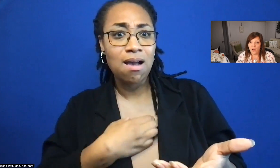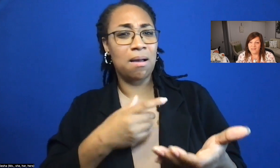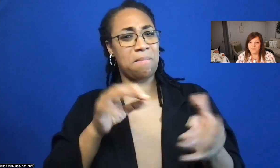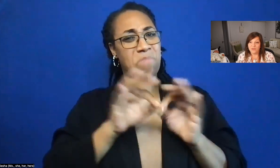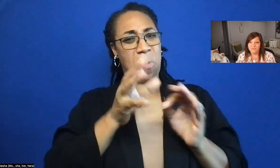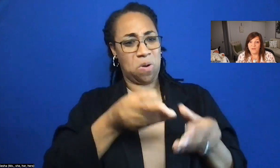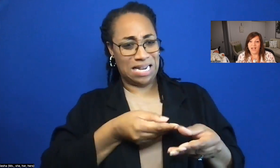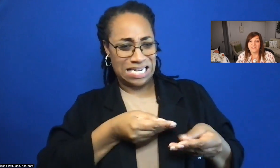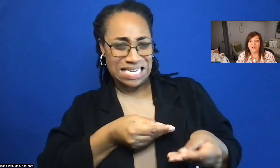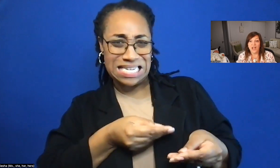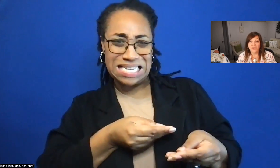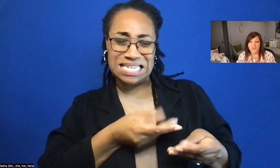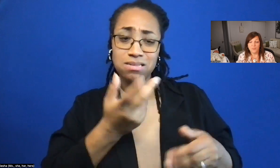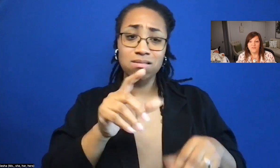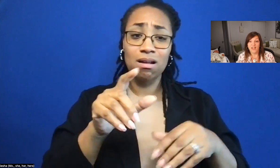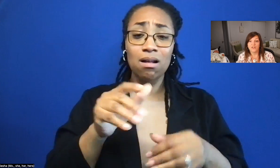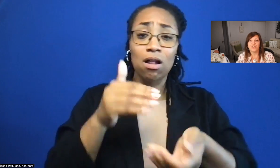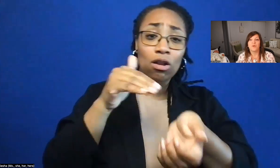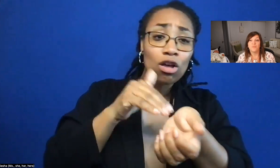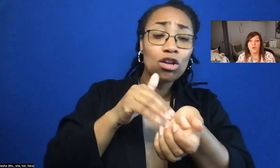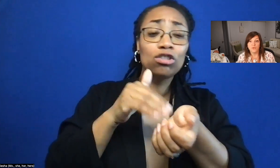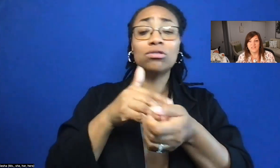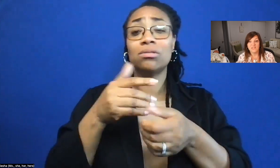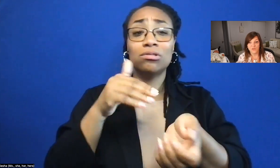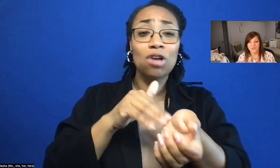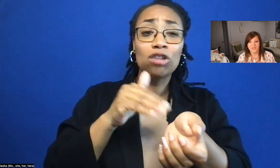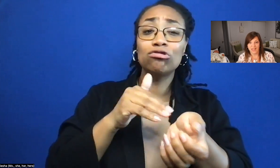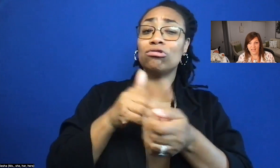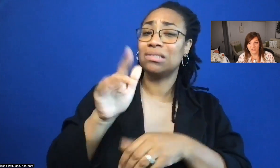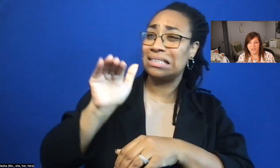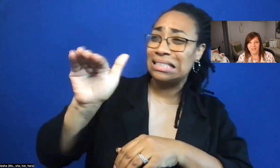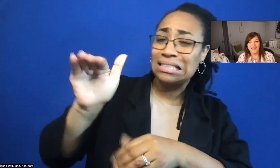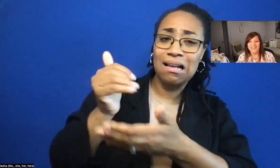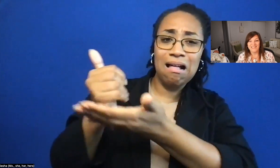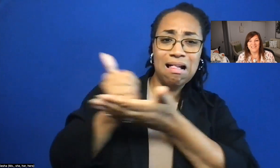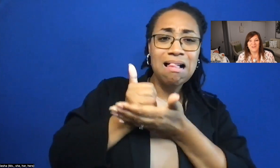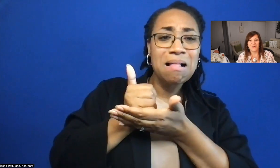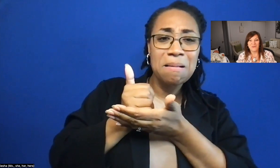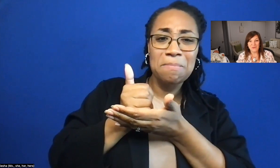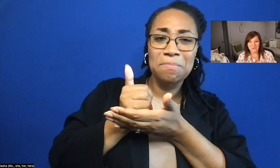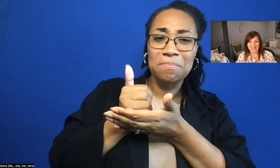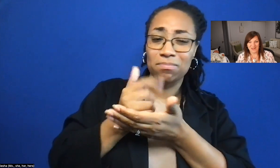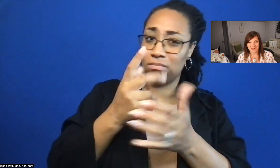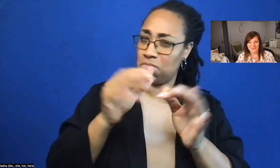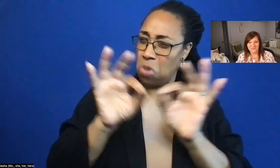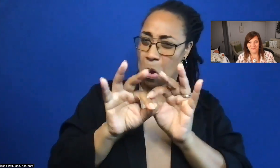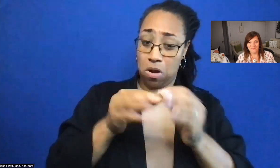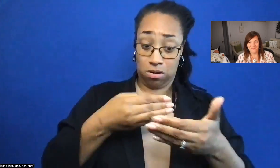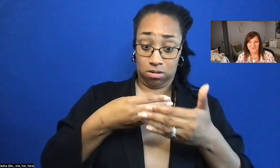all possible, ask your healthcare provider to promote this first latch. This is called the golden